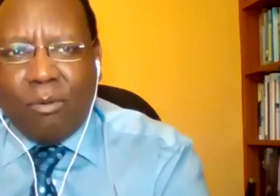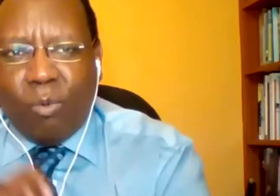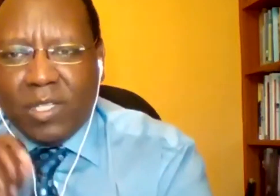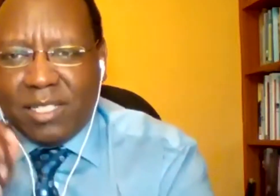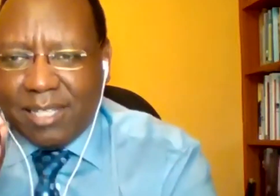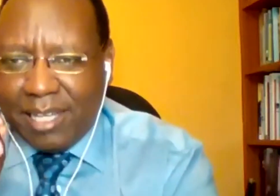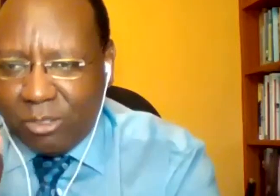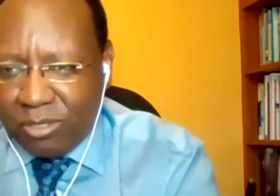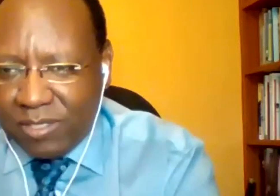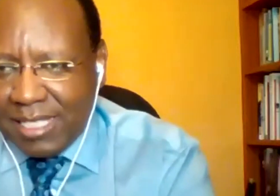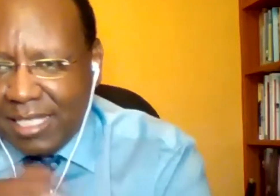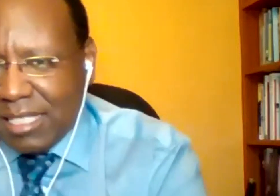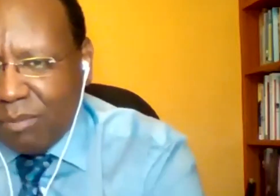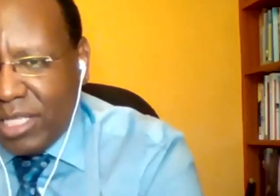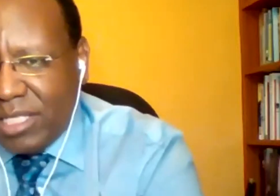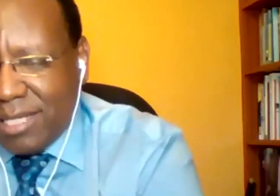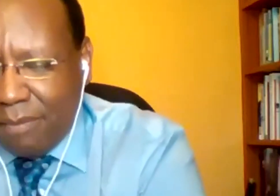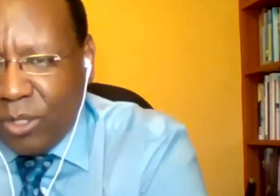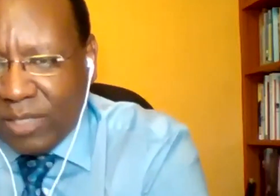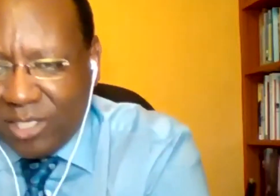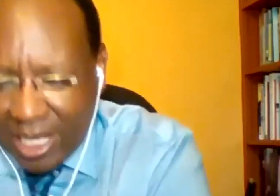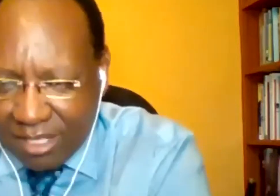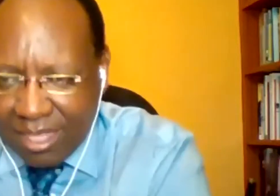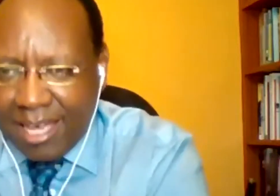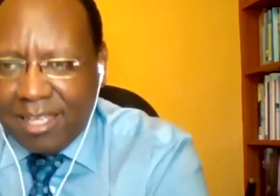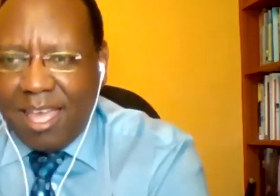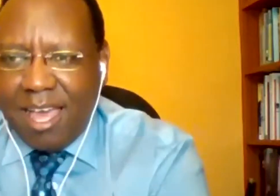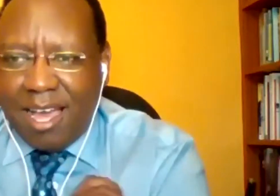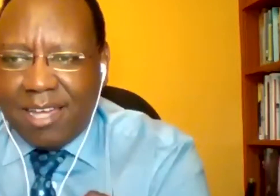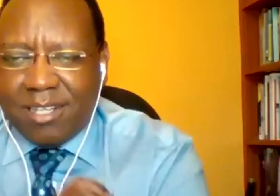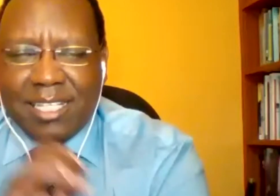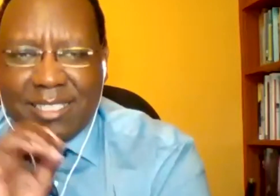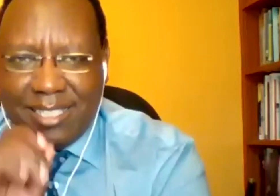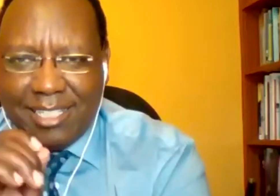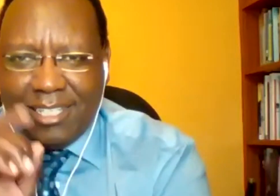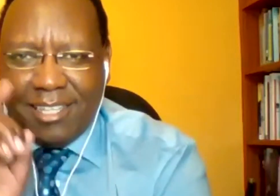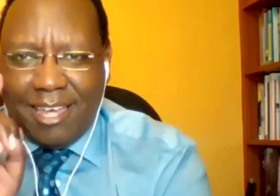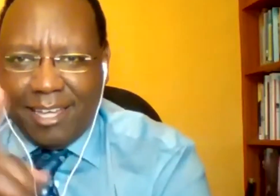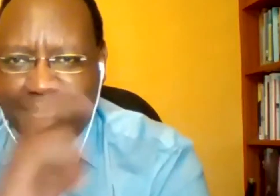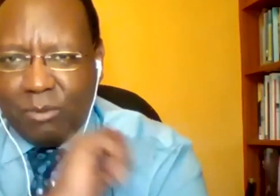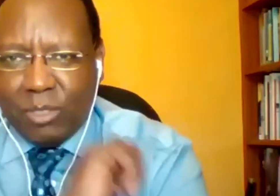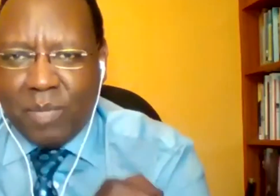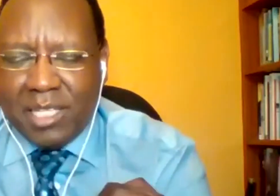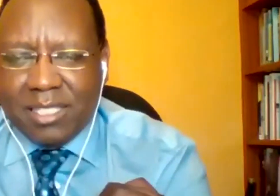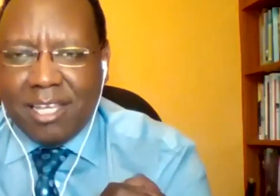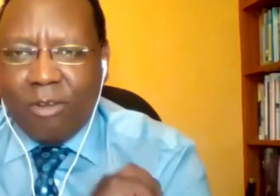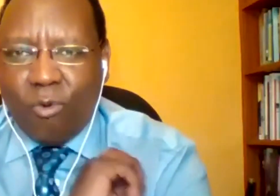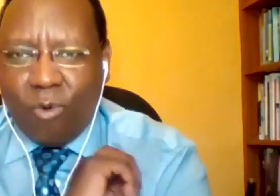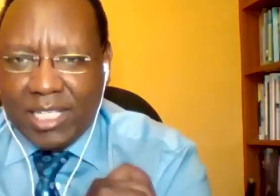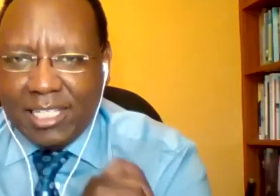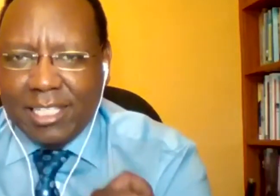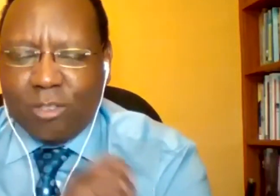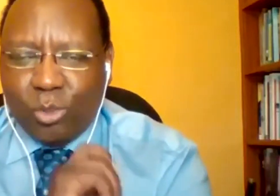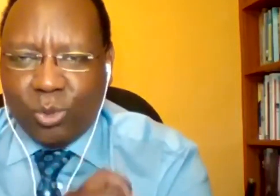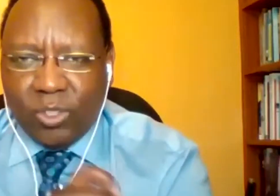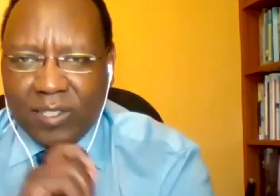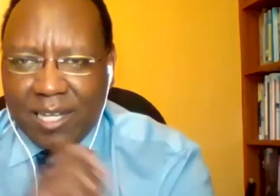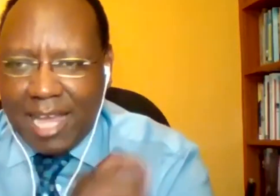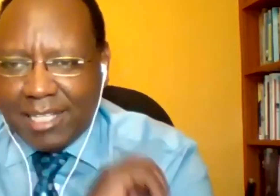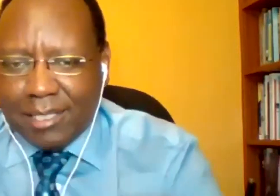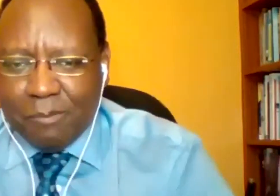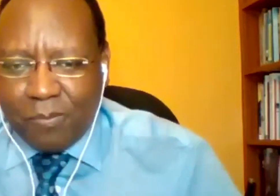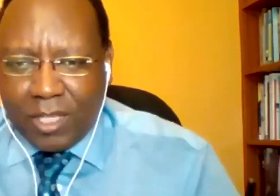this. The issue of cracking the code in relation to customers. What do customers really, really